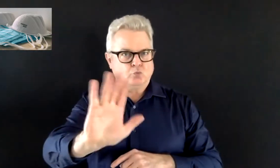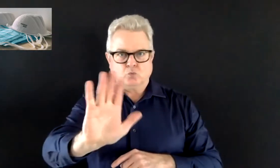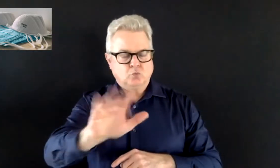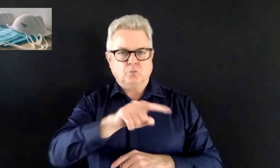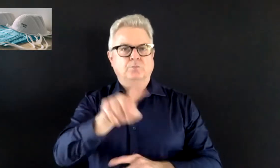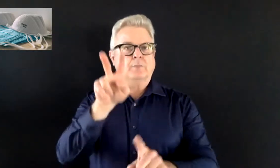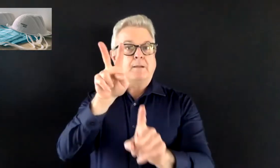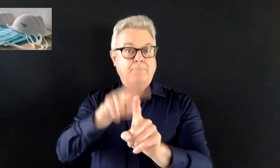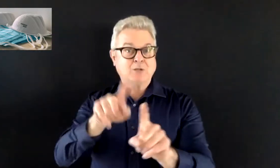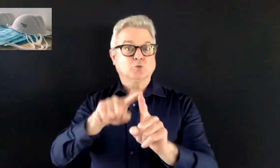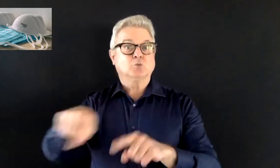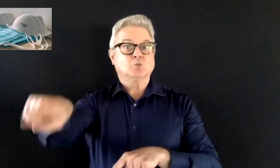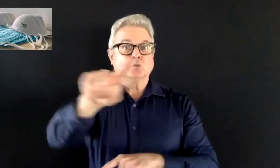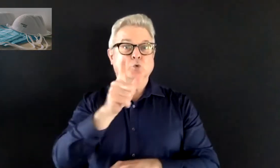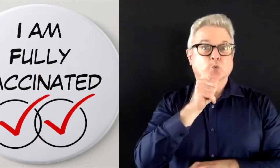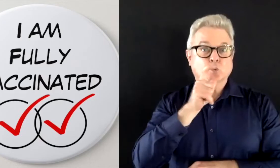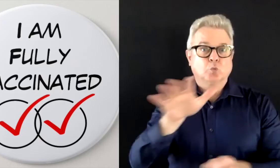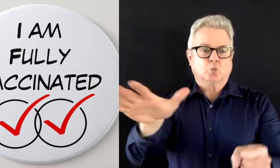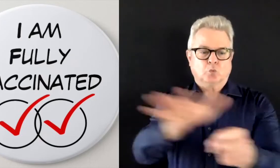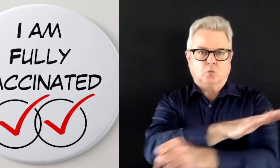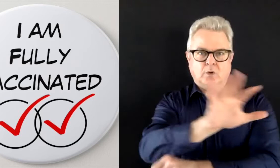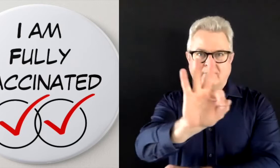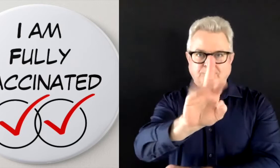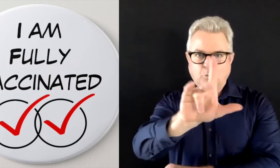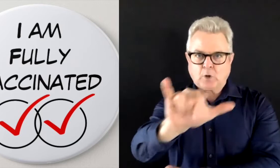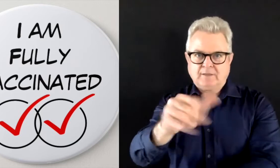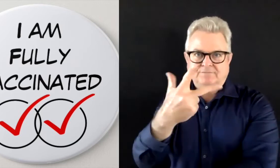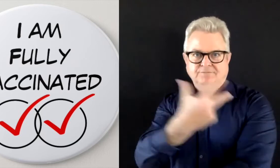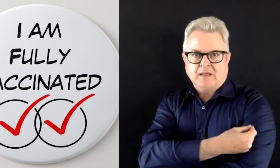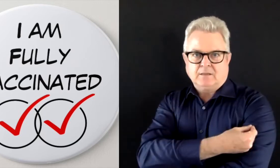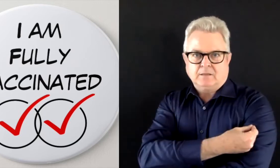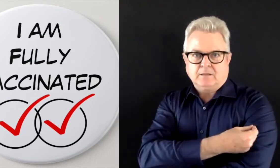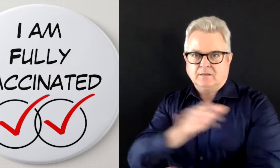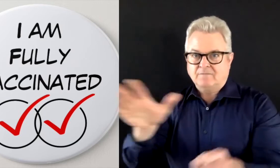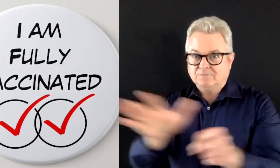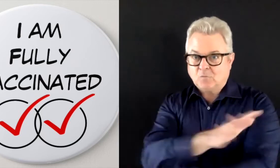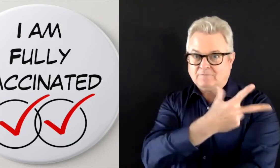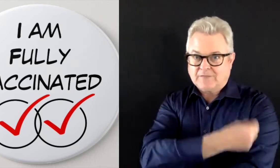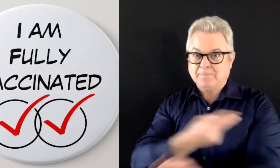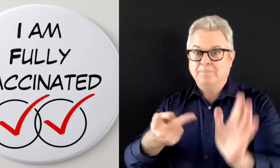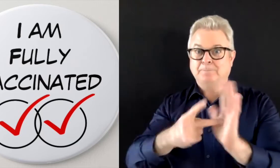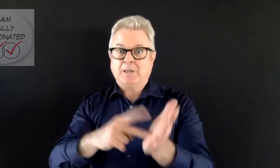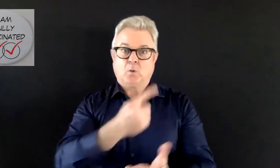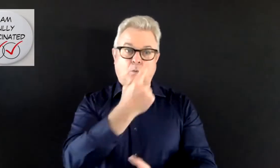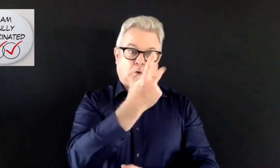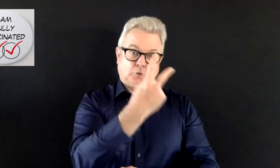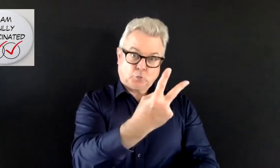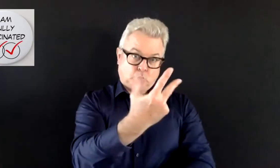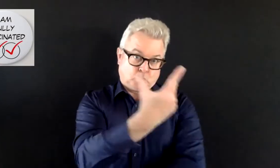it doesn't mean that everyone does not have to wear a mask. Instead, it means it only applies to those who are fully